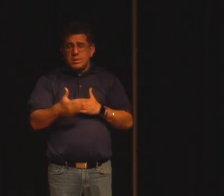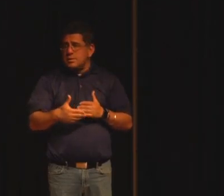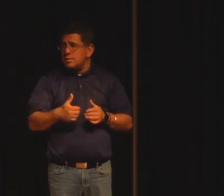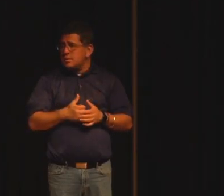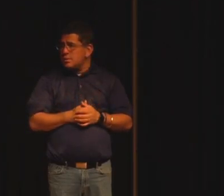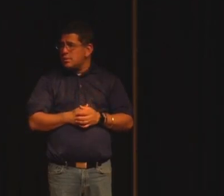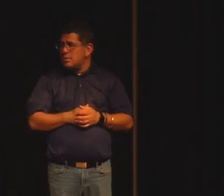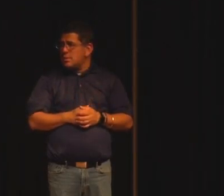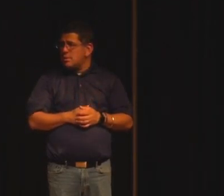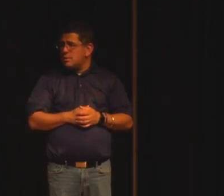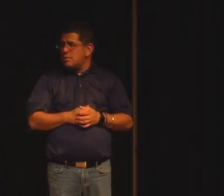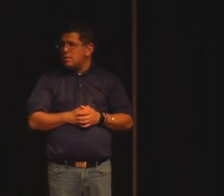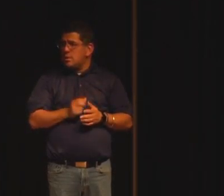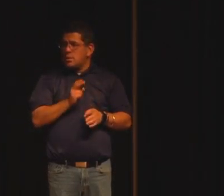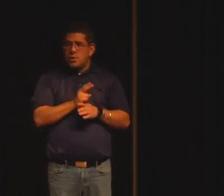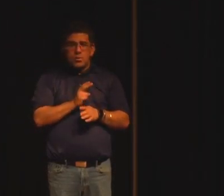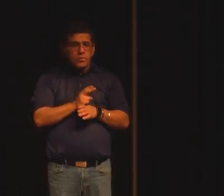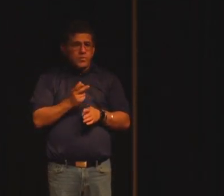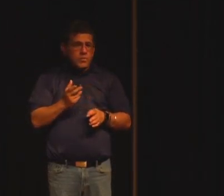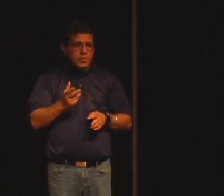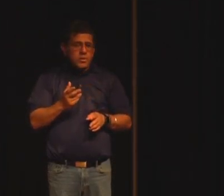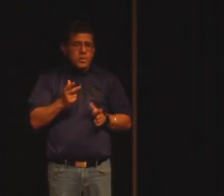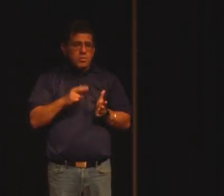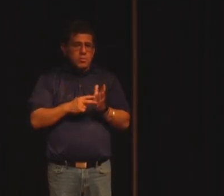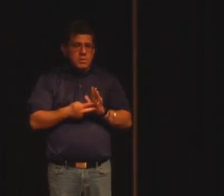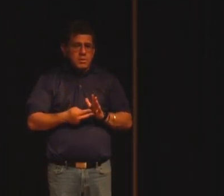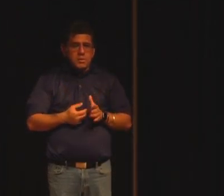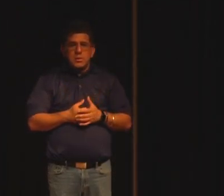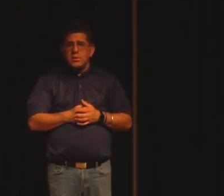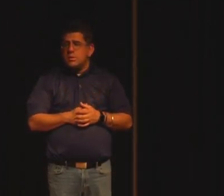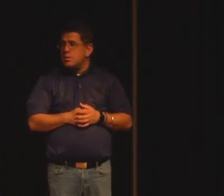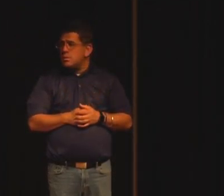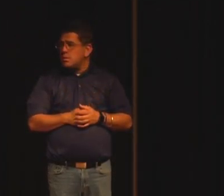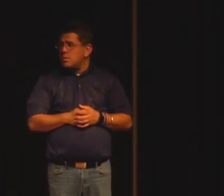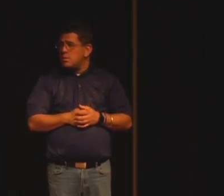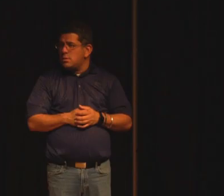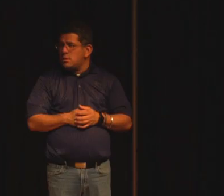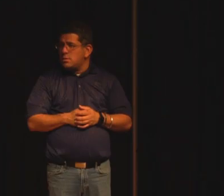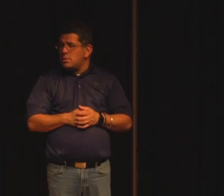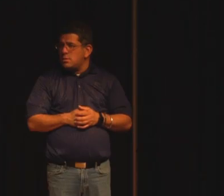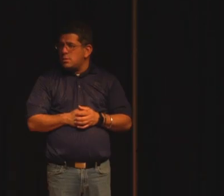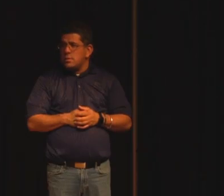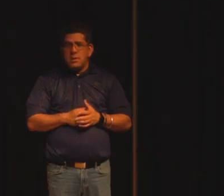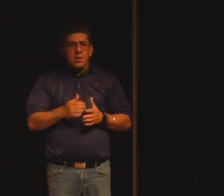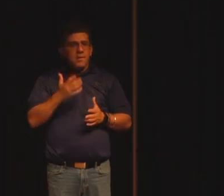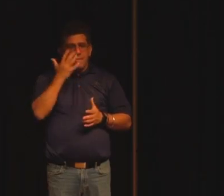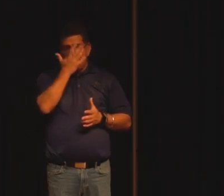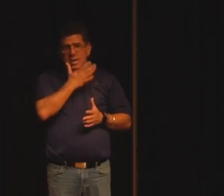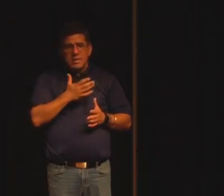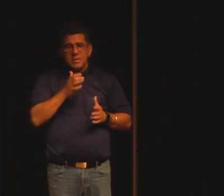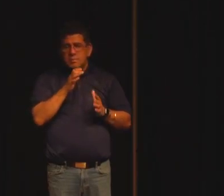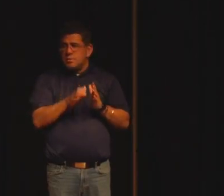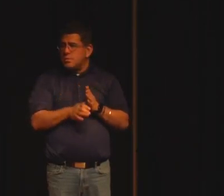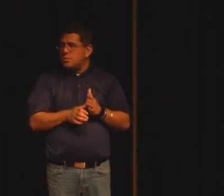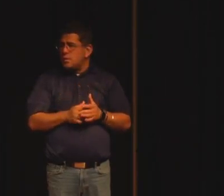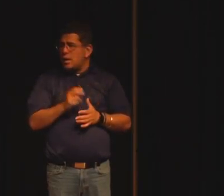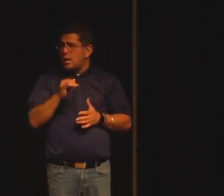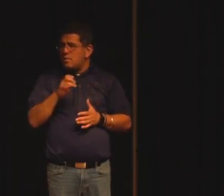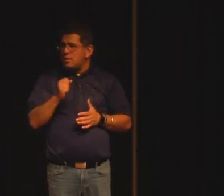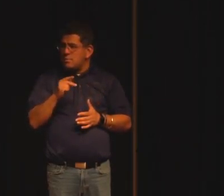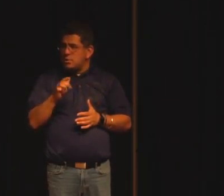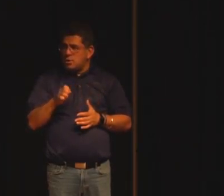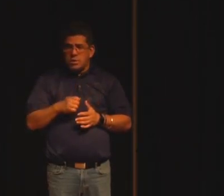has a useful purpose, such as using a face image or a fingerprint or an iris image